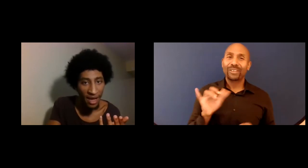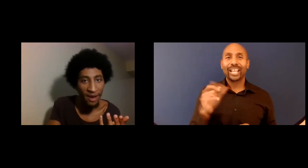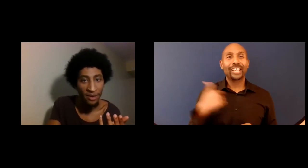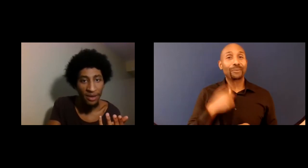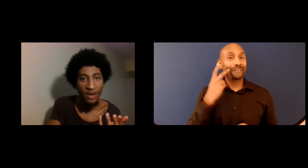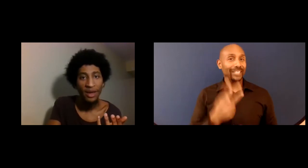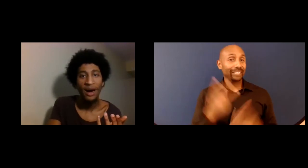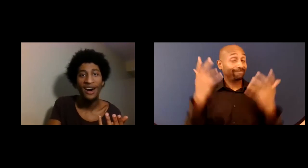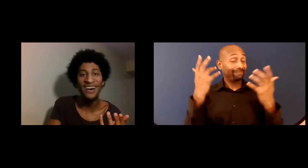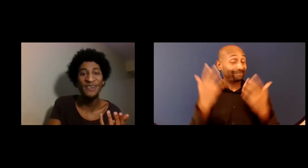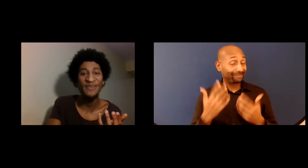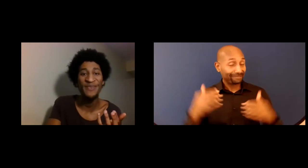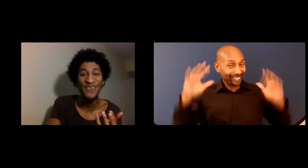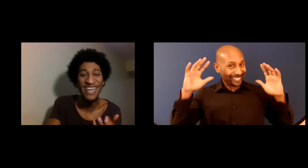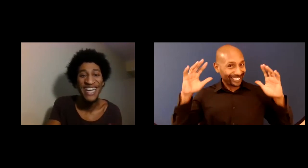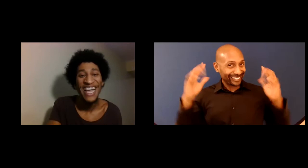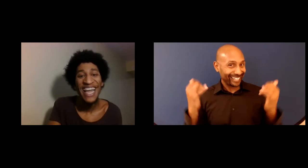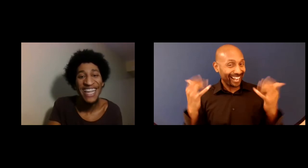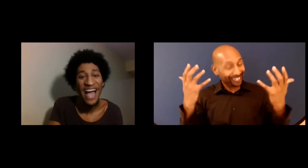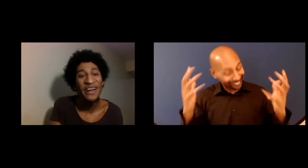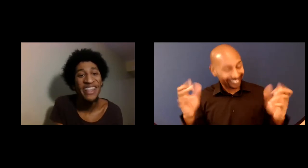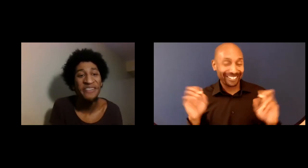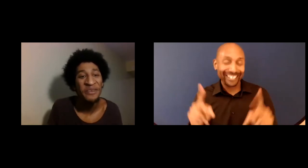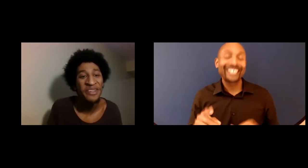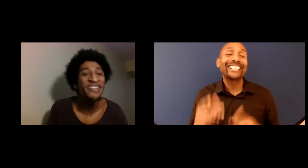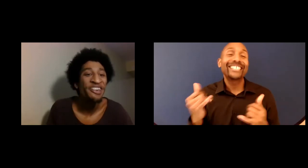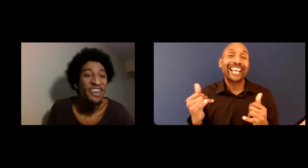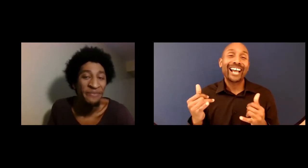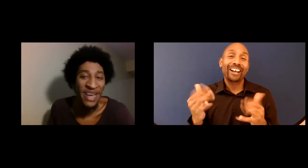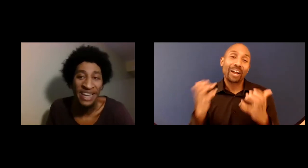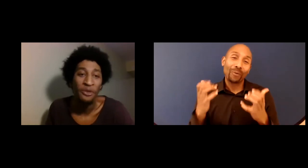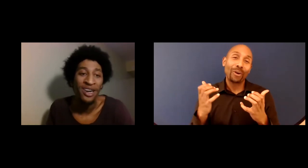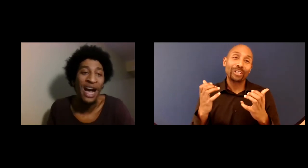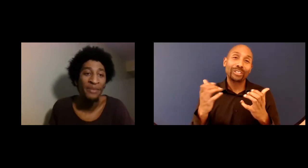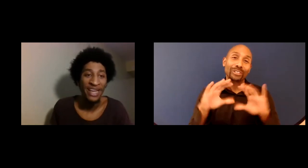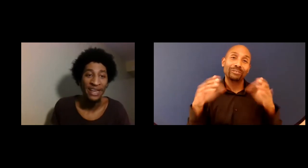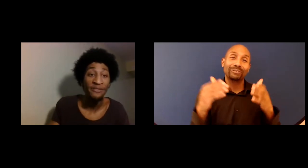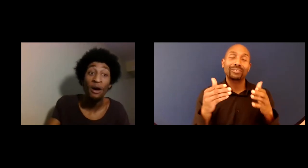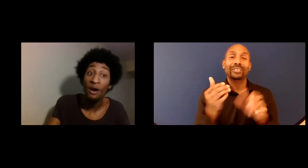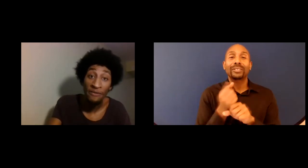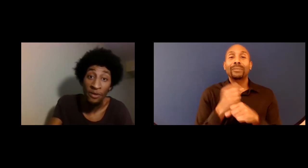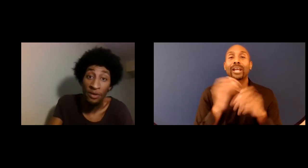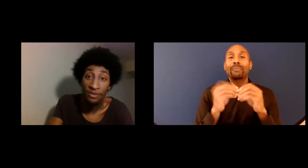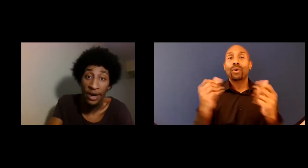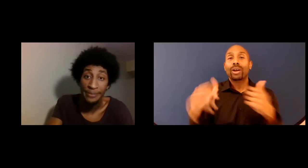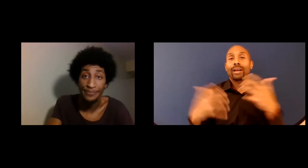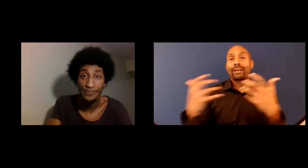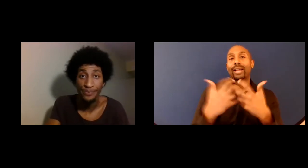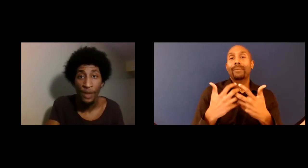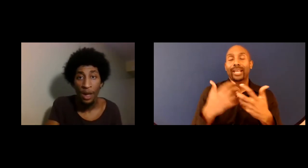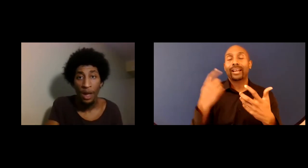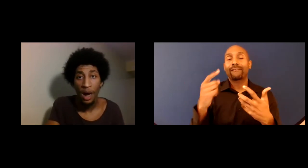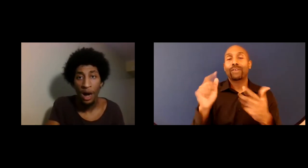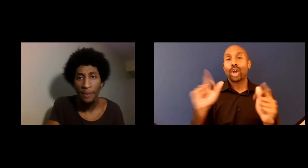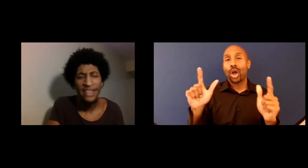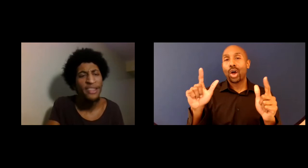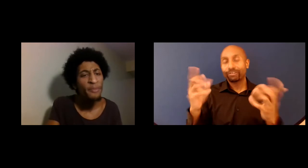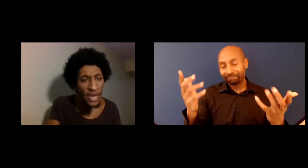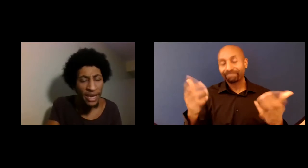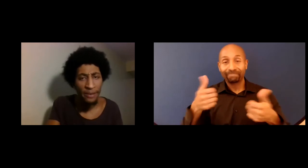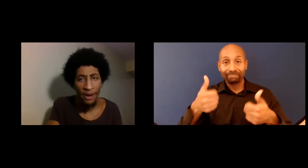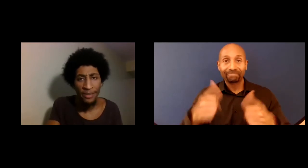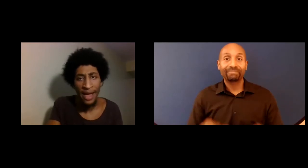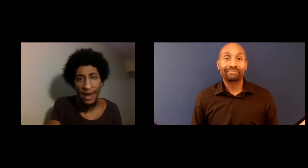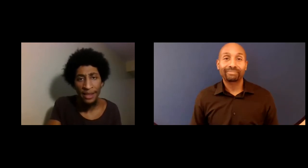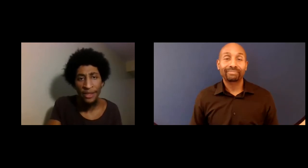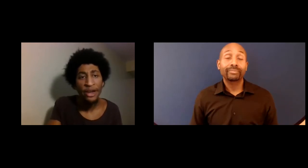faces now. And now I'd love to center and make it more accommodating for all folks, right? And